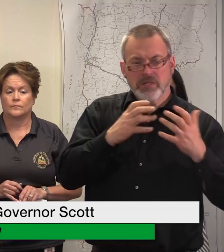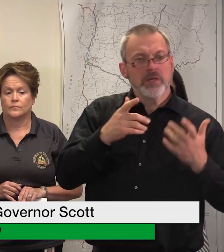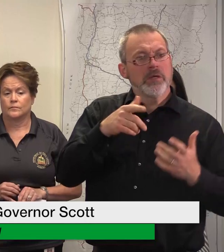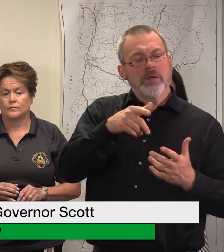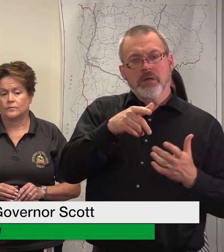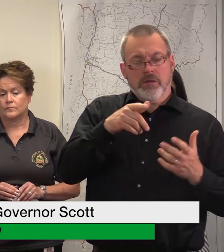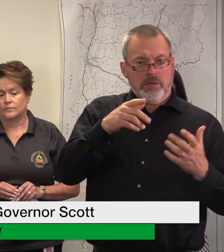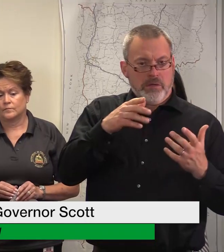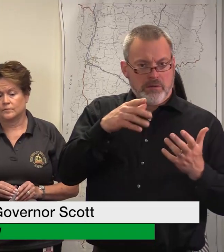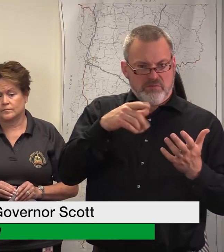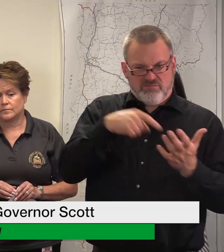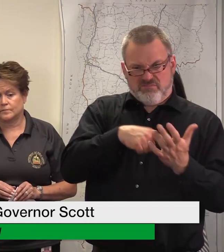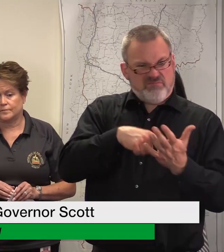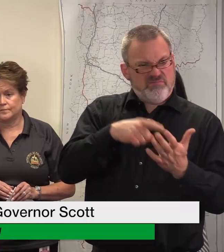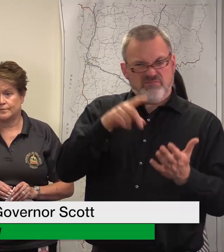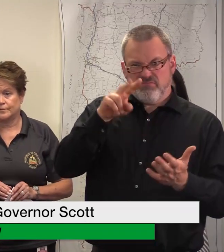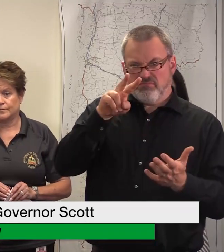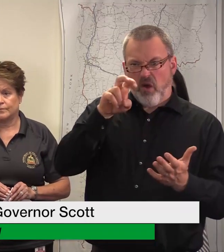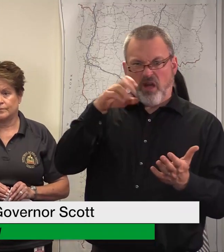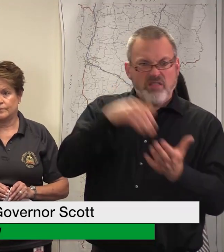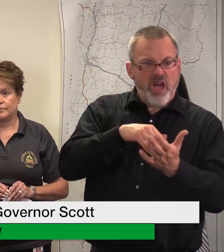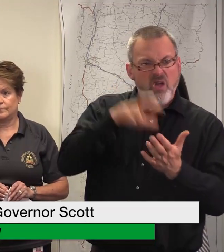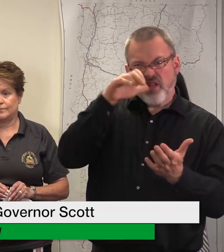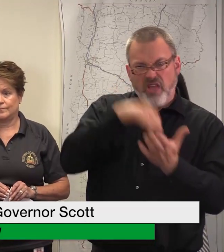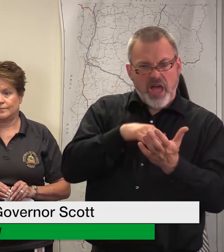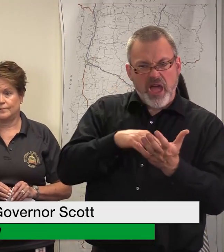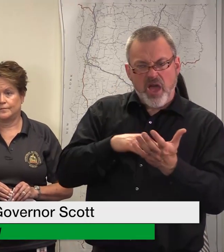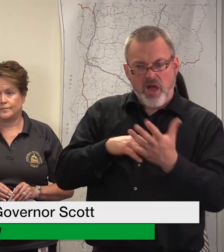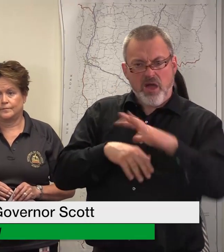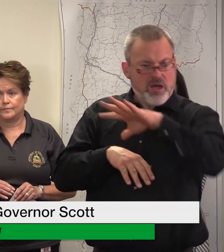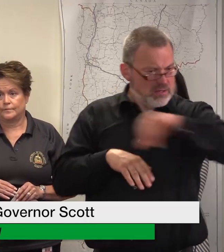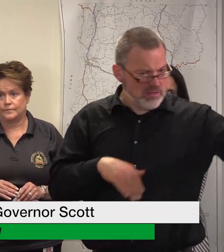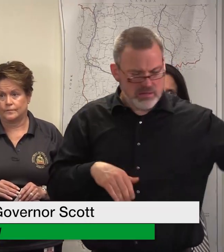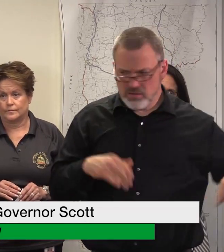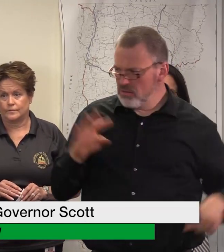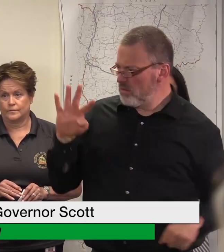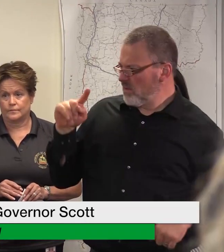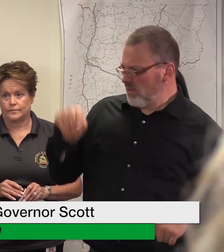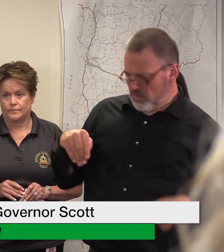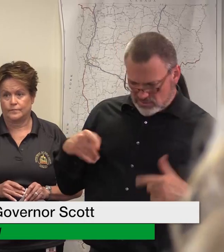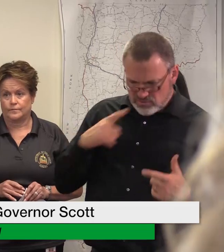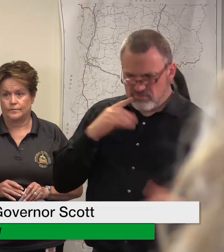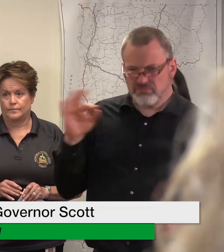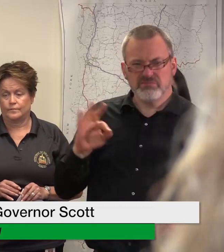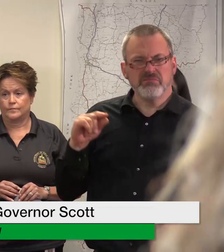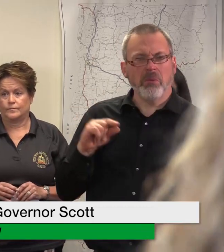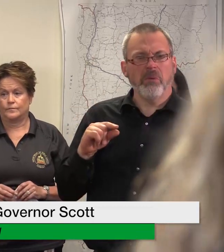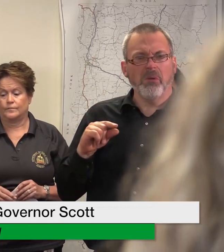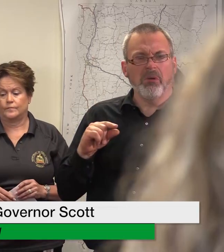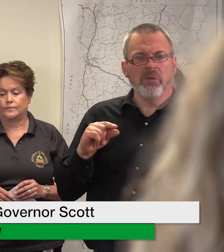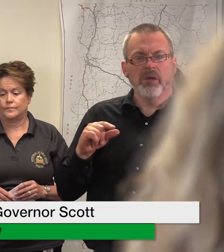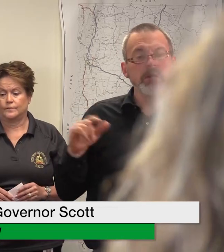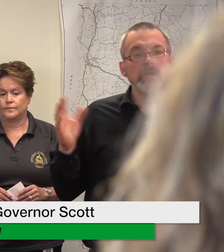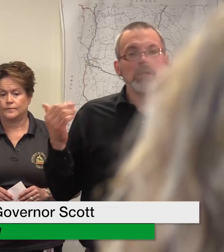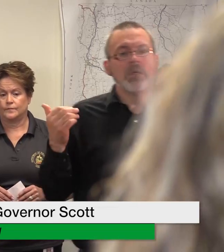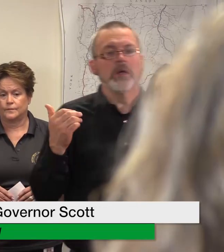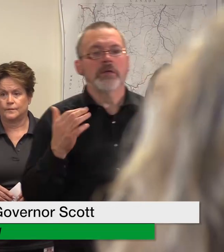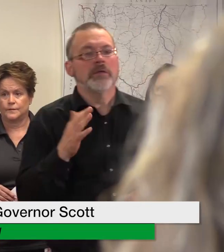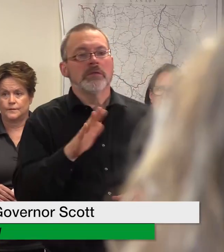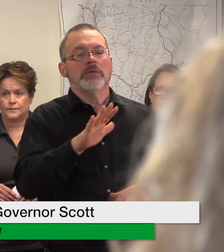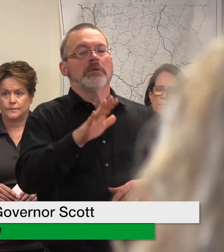to get $41,000. Yes, sir. And I think you have to remember what the FEMA funding is for from the Congress, right? It's to help